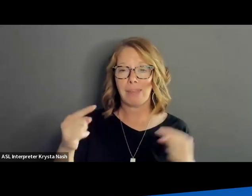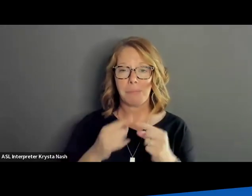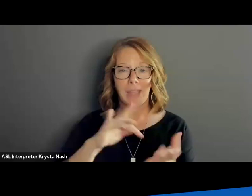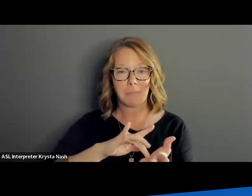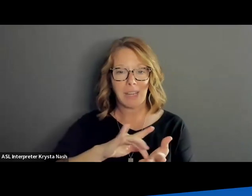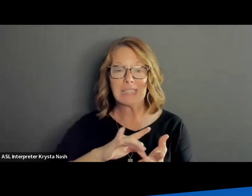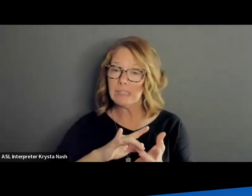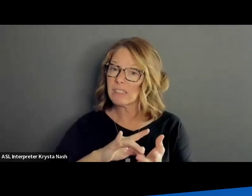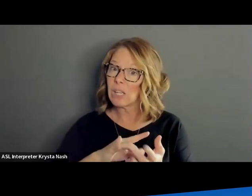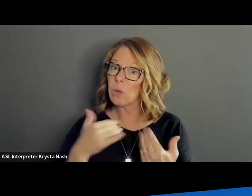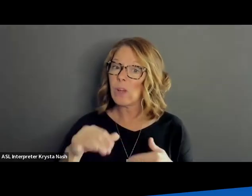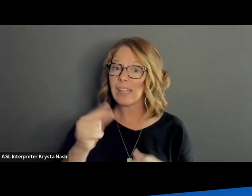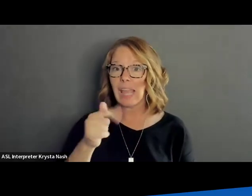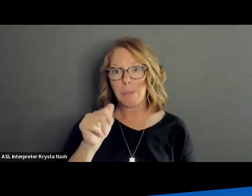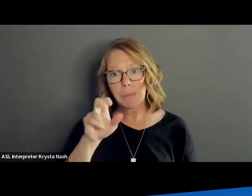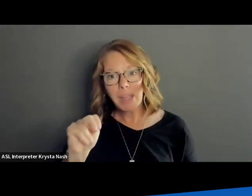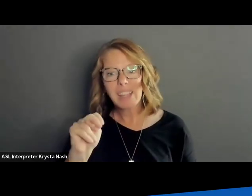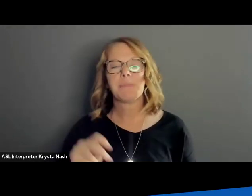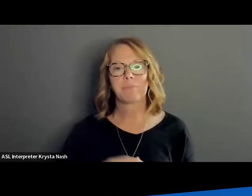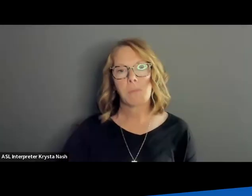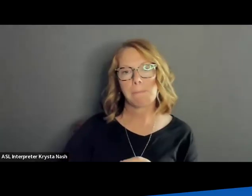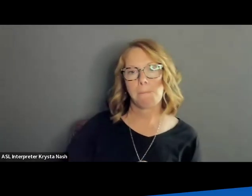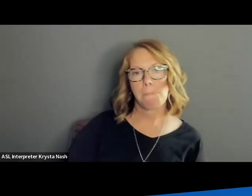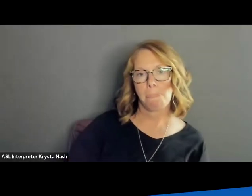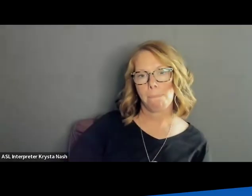big guns, the gabapentin, and